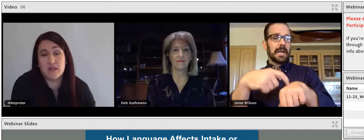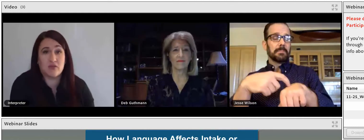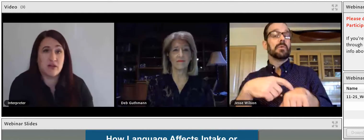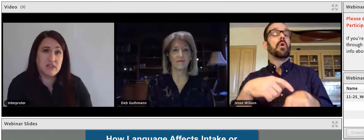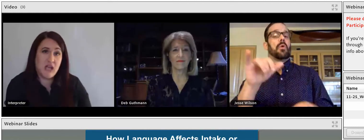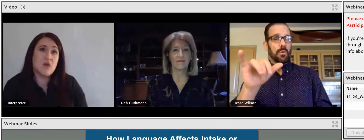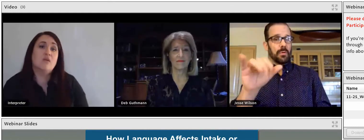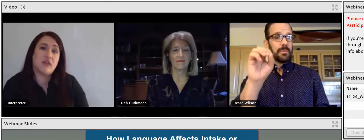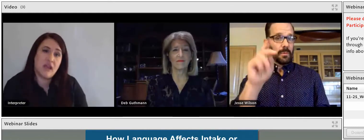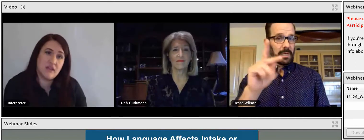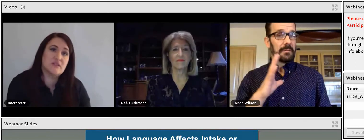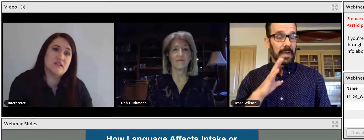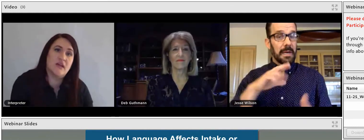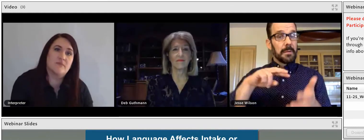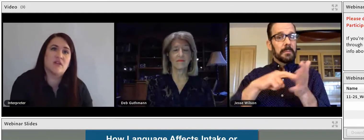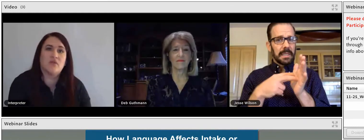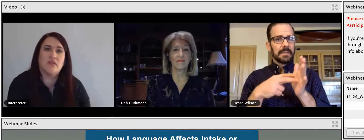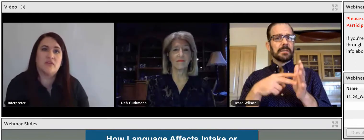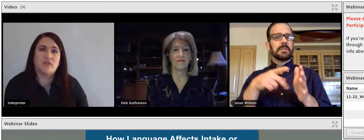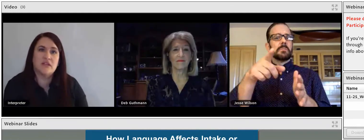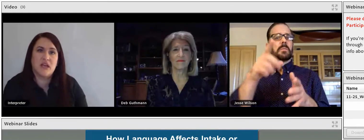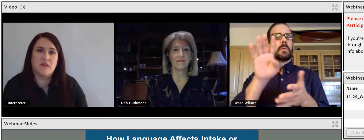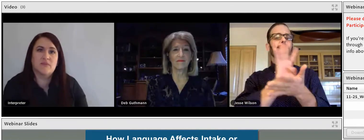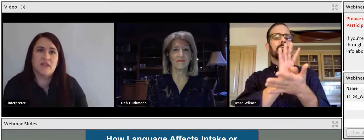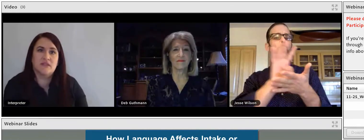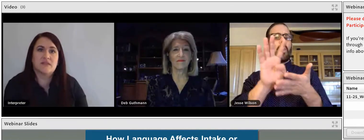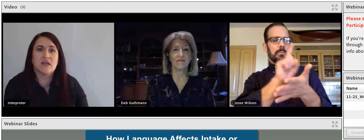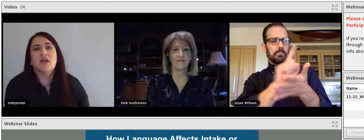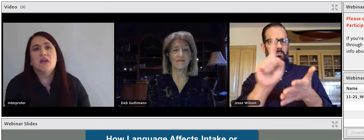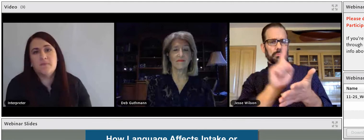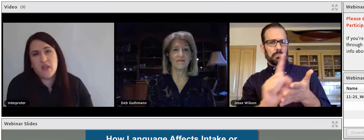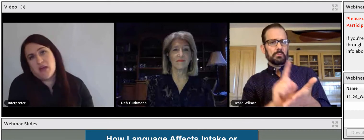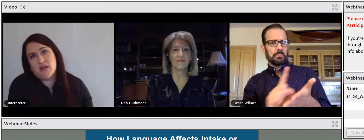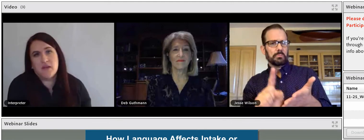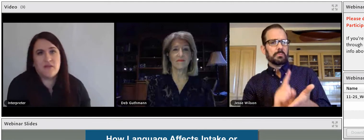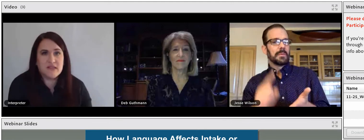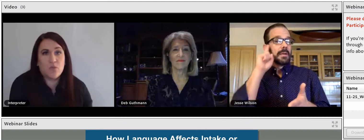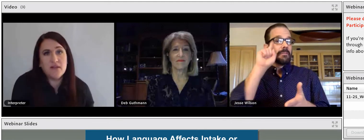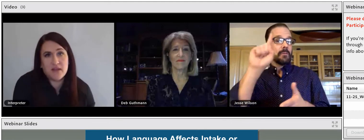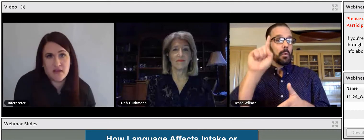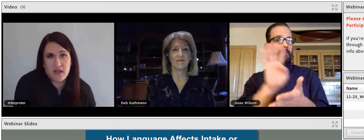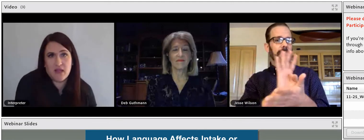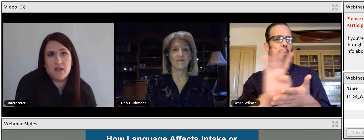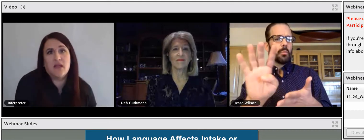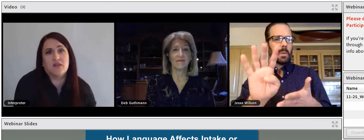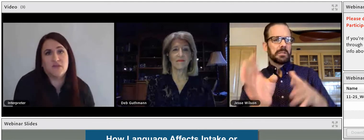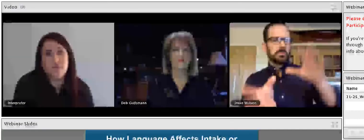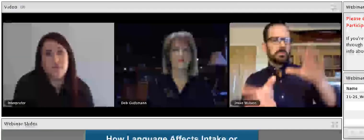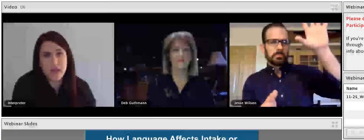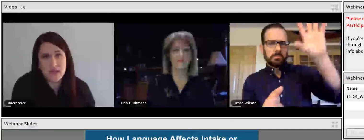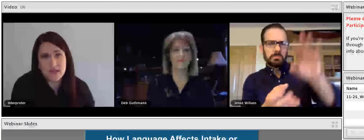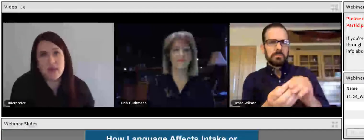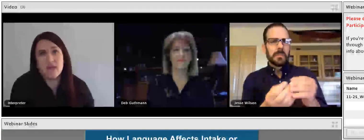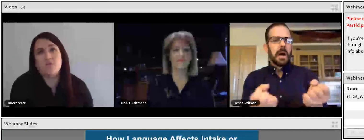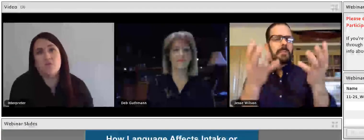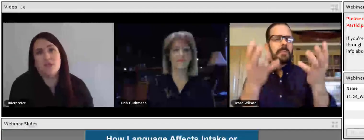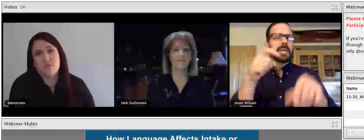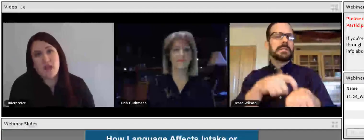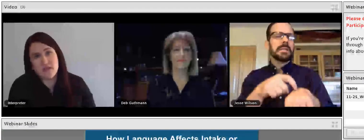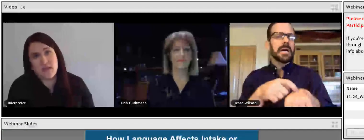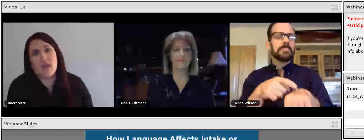week? Is it 3 times? Oh, okay, that's 3 times. Okay, well then 3 times means if that's a weekly thing and there's 4